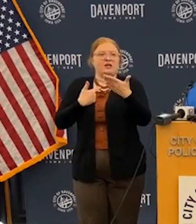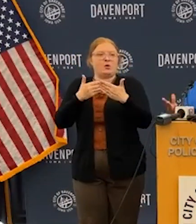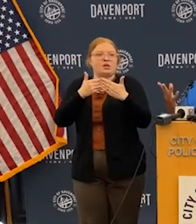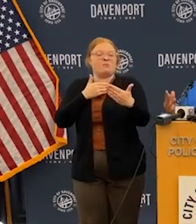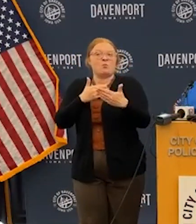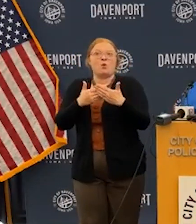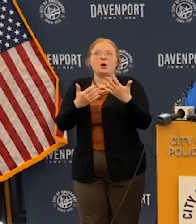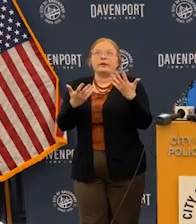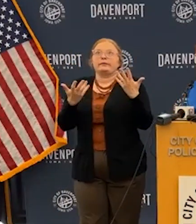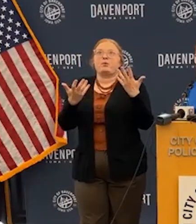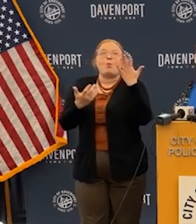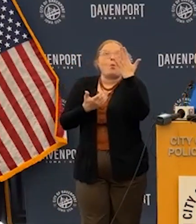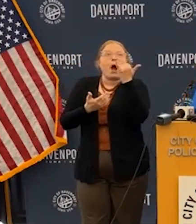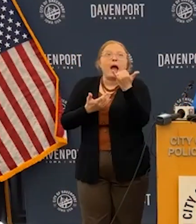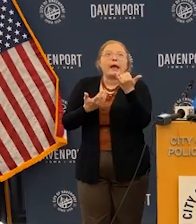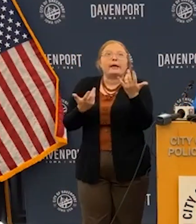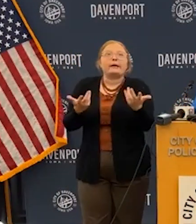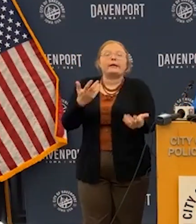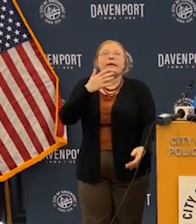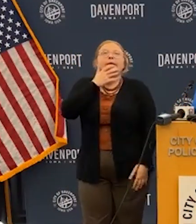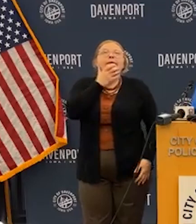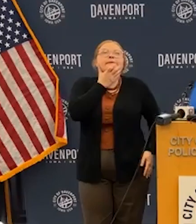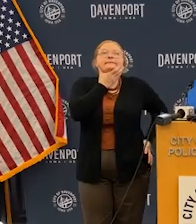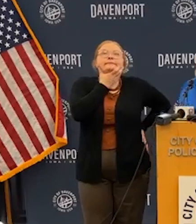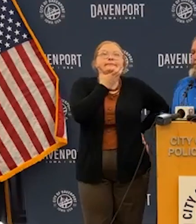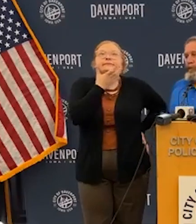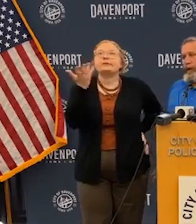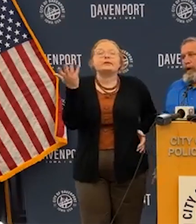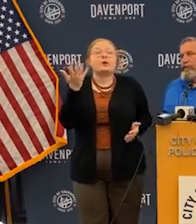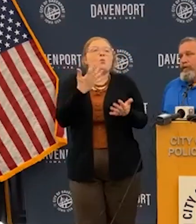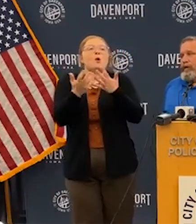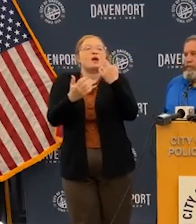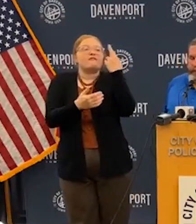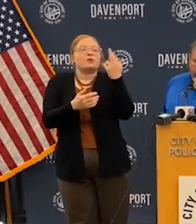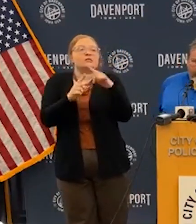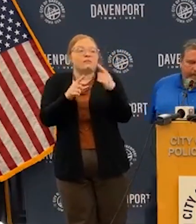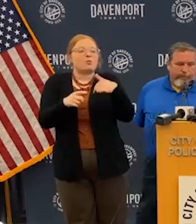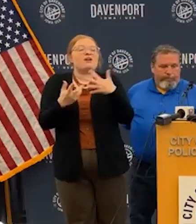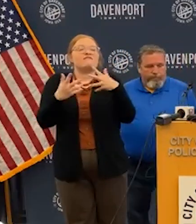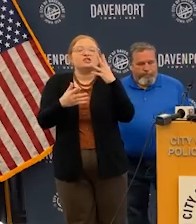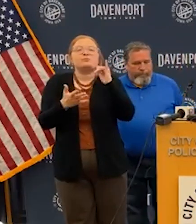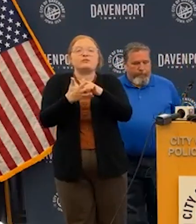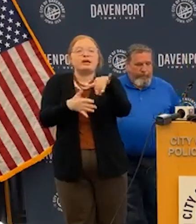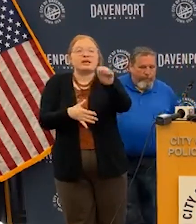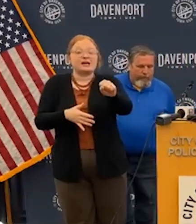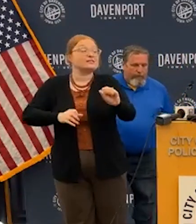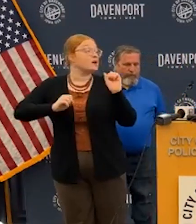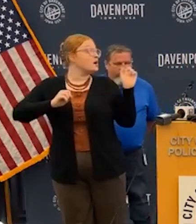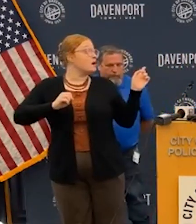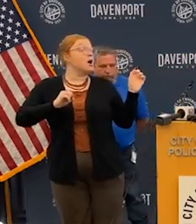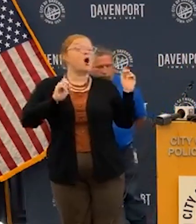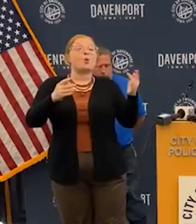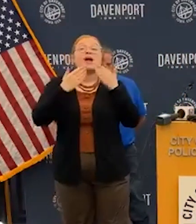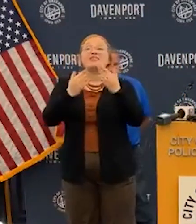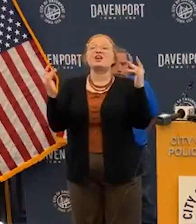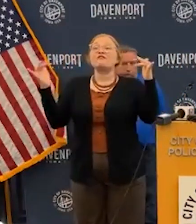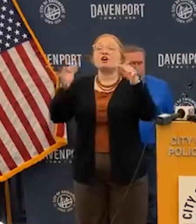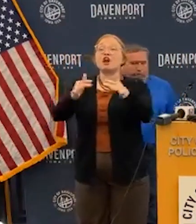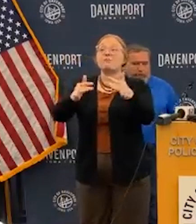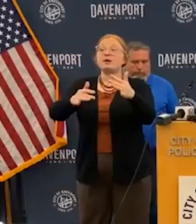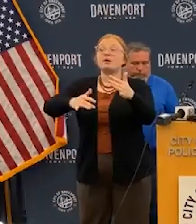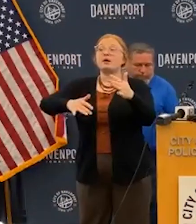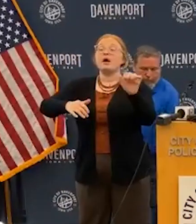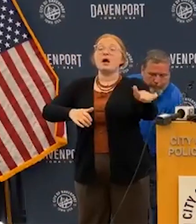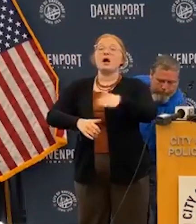so we have. I'm sorry. All right, thank you all for coming. We'll have at 2 another subject of assistance. We'll